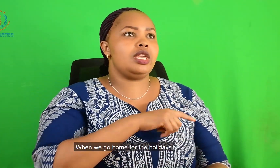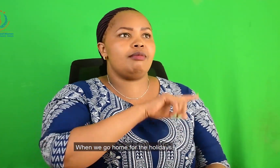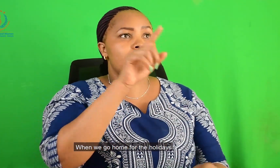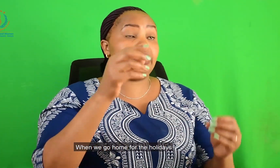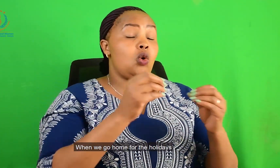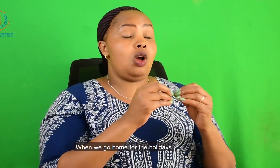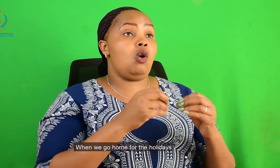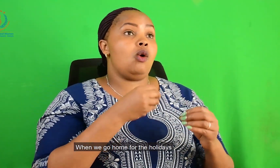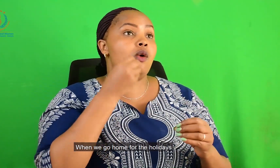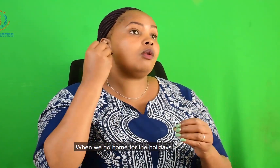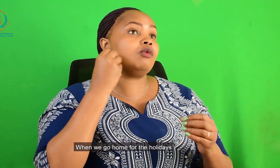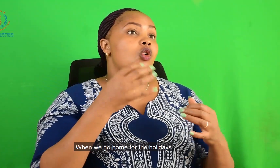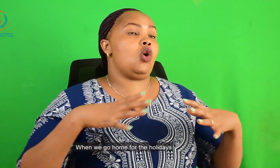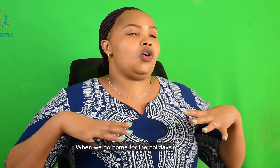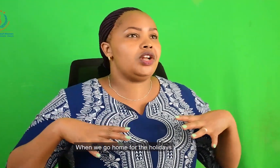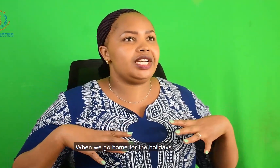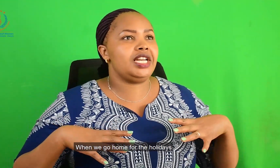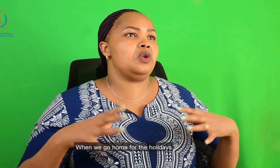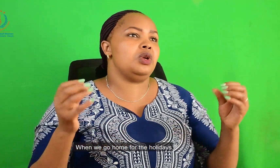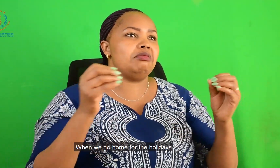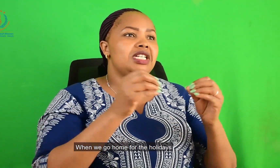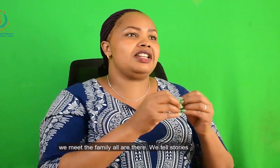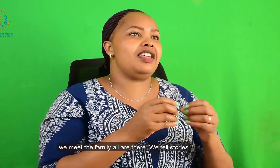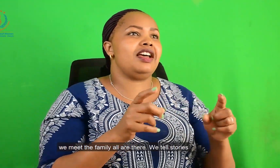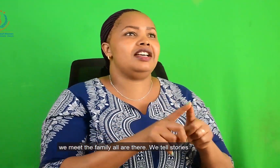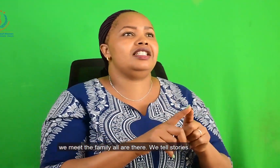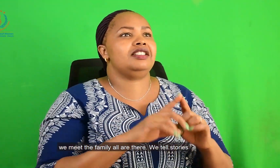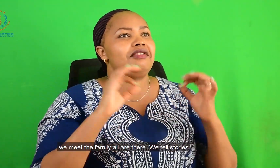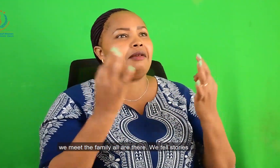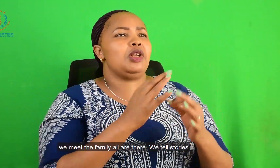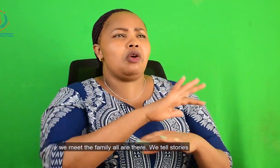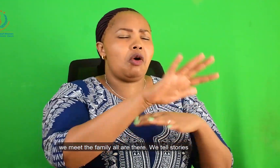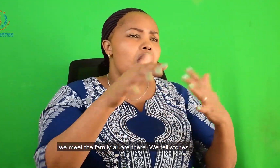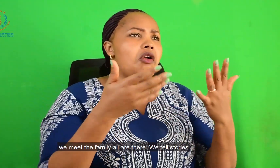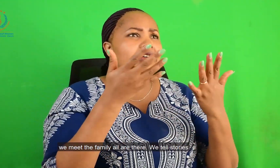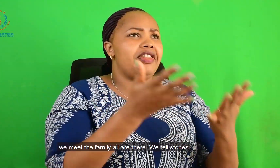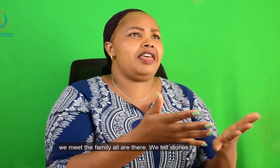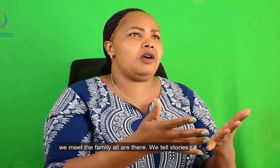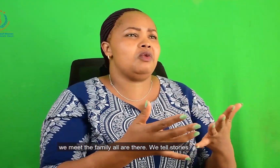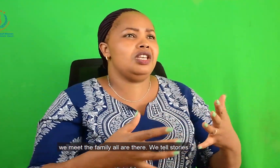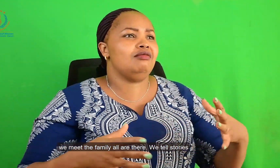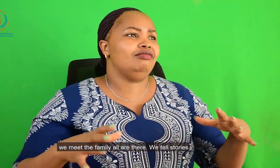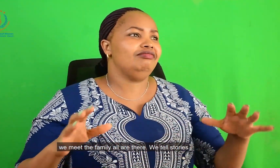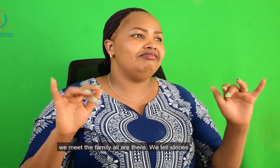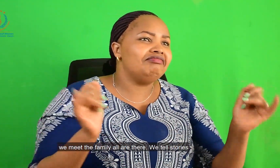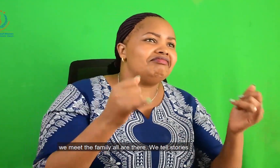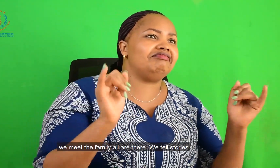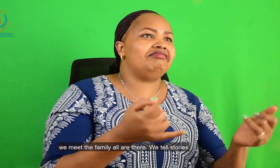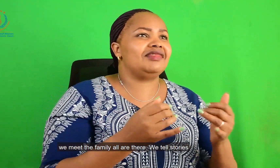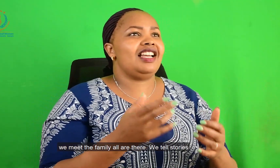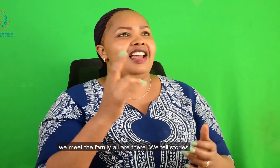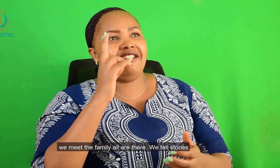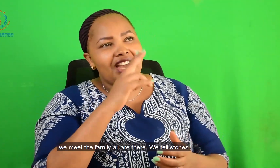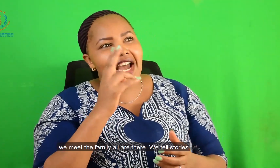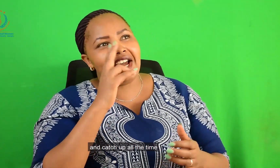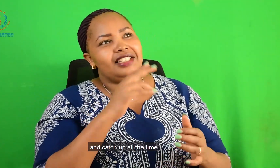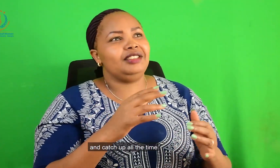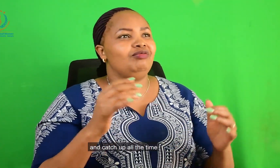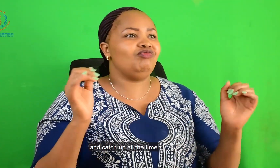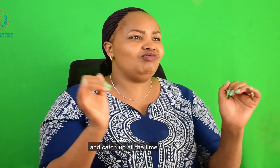When we go home for the holidays, we meet all the family there. We tell stories, make fun,